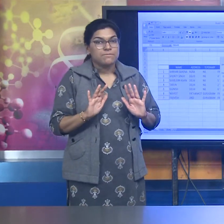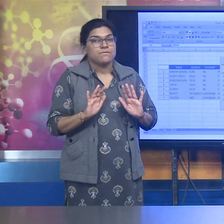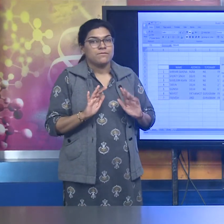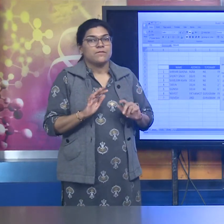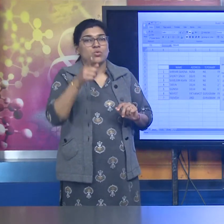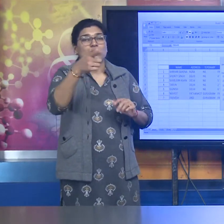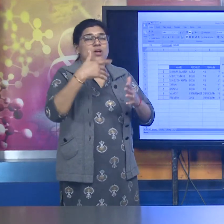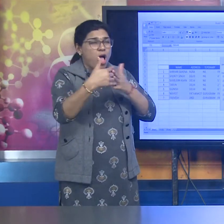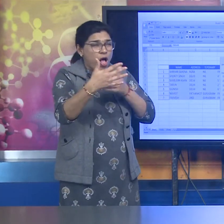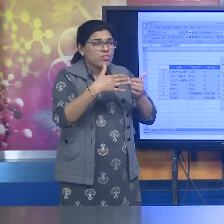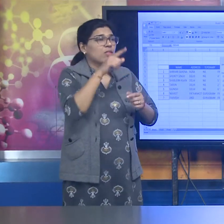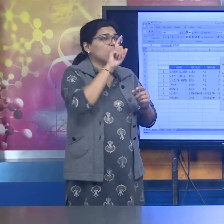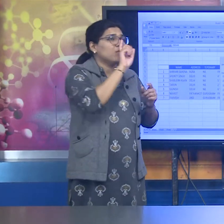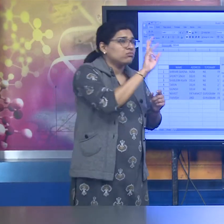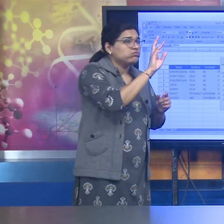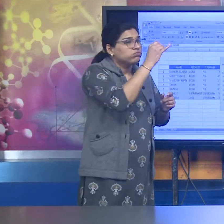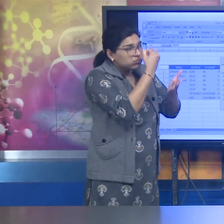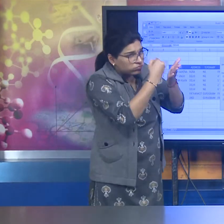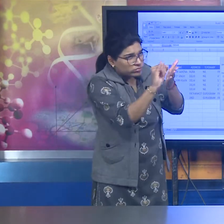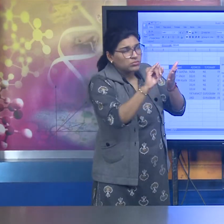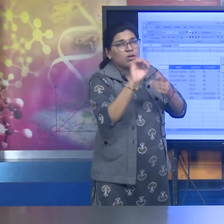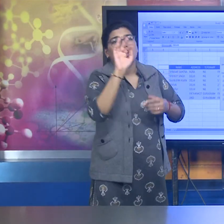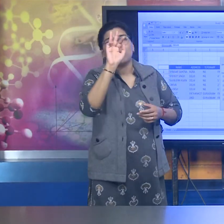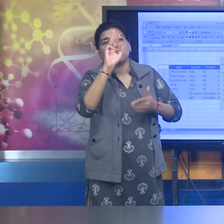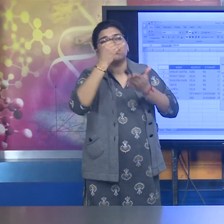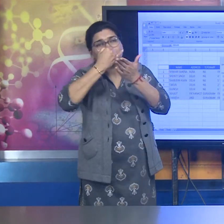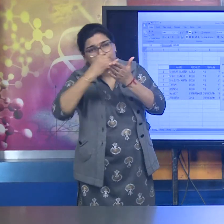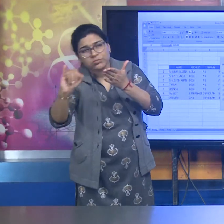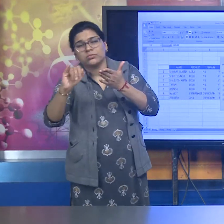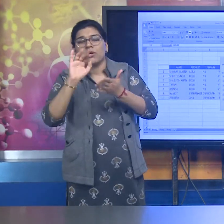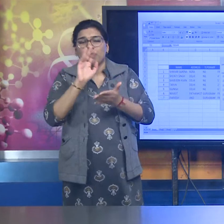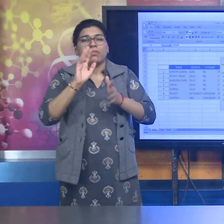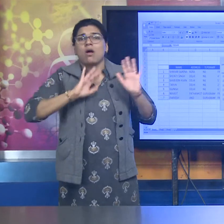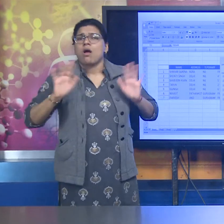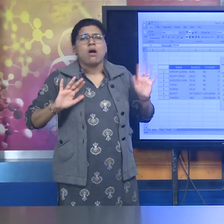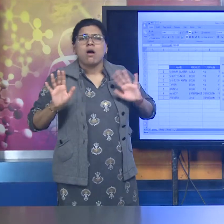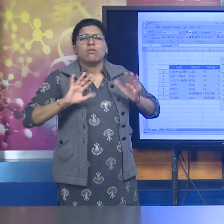an important part of formatting worksheets.